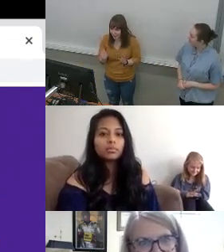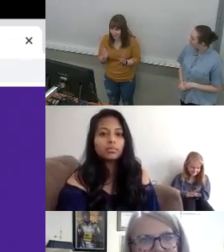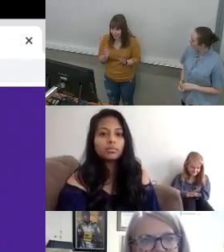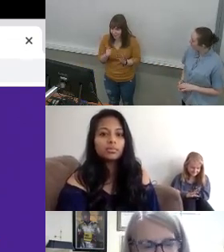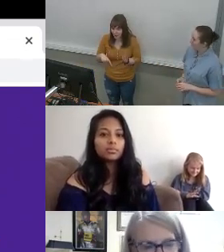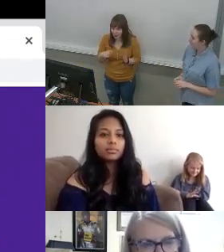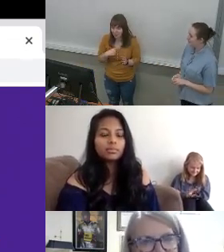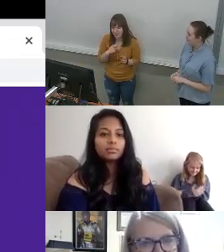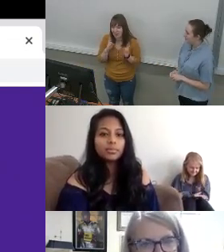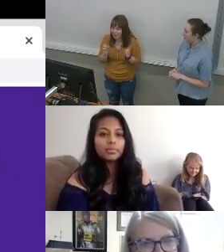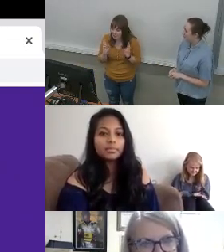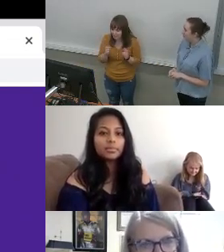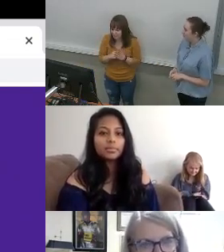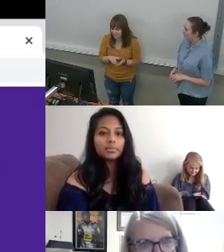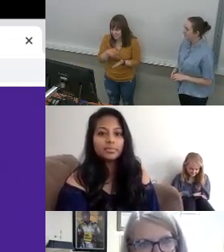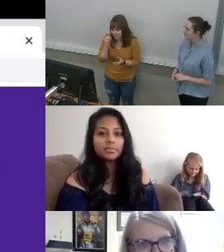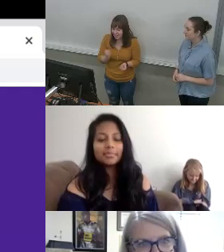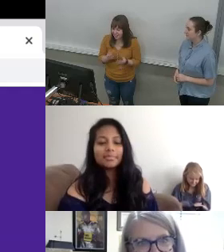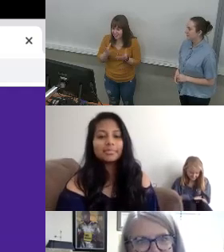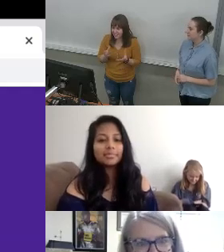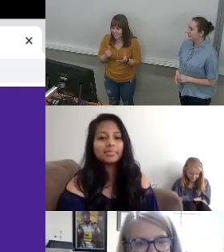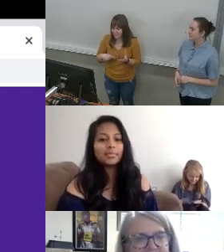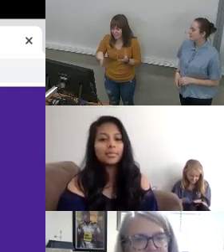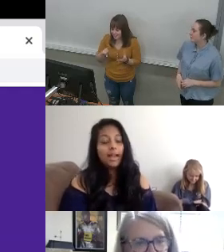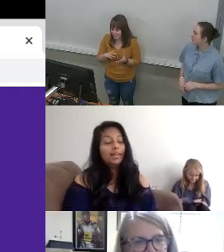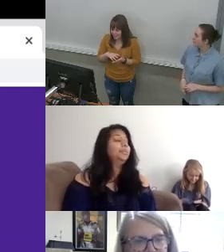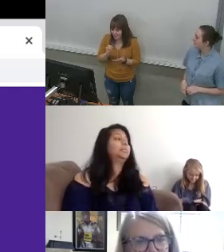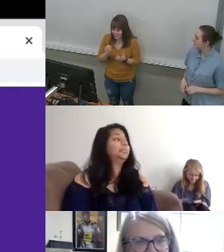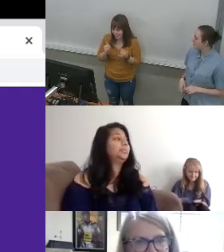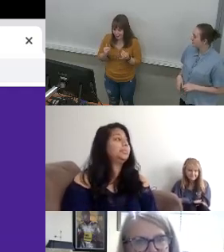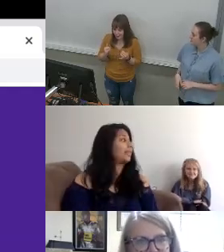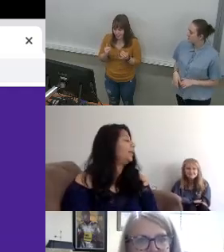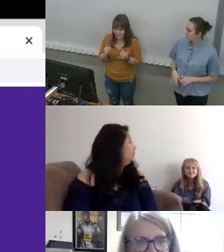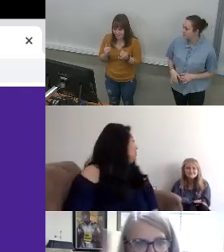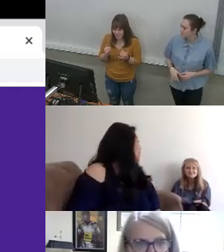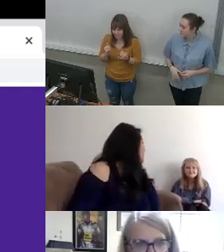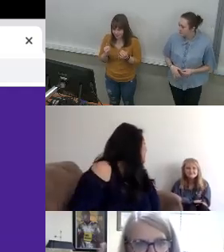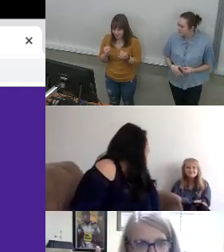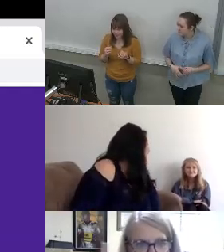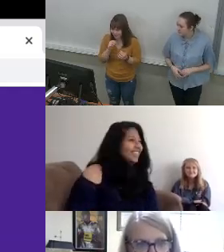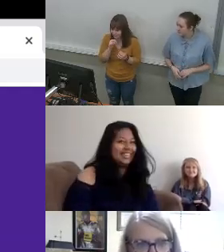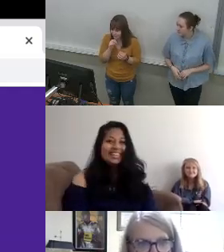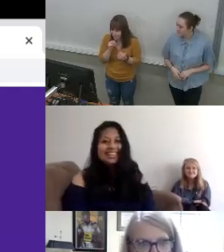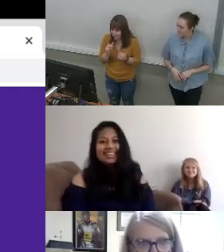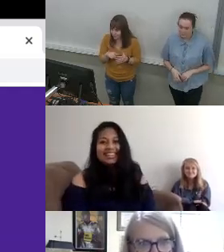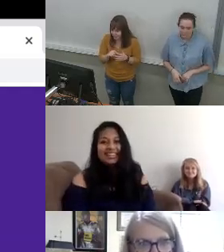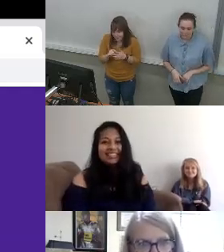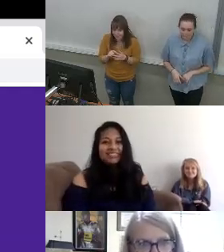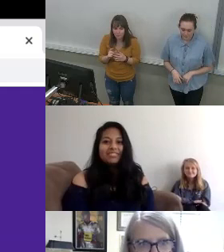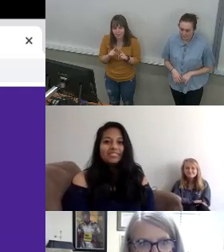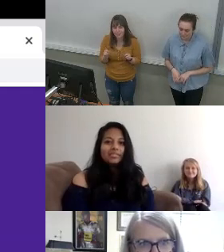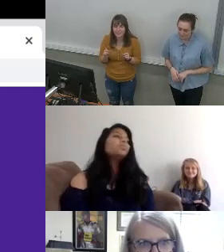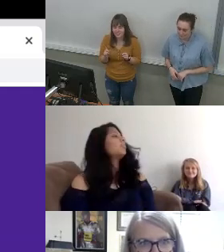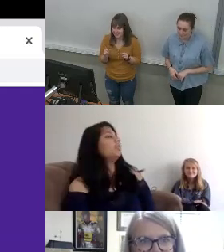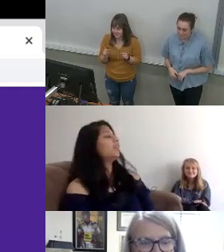great. I hope you guys learned a lot. You know, these signs, you know, now may seem not